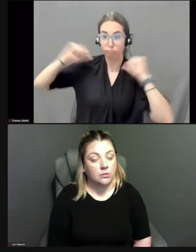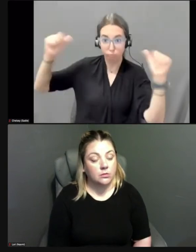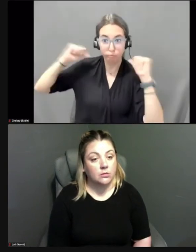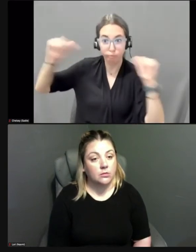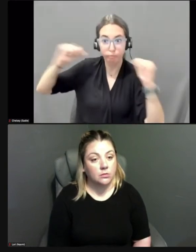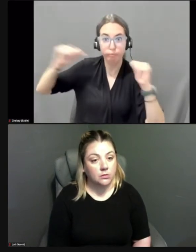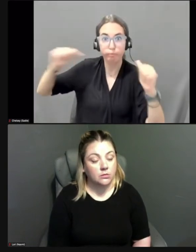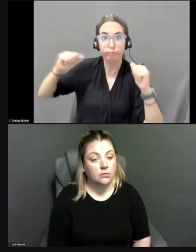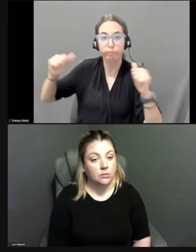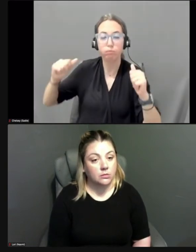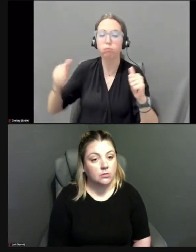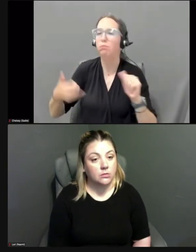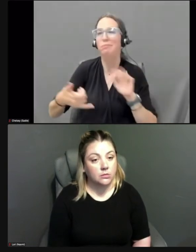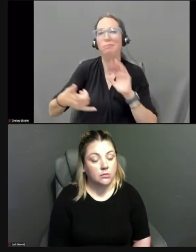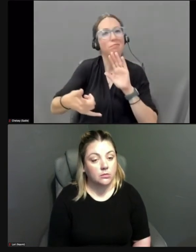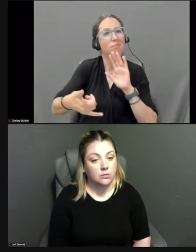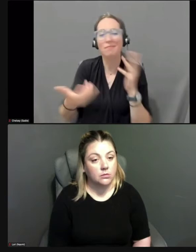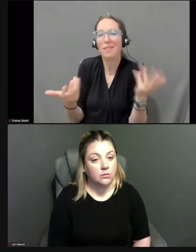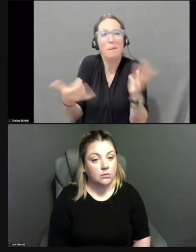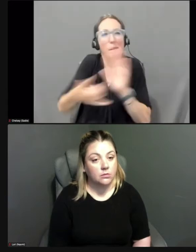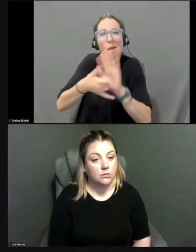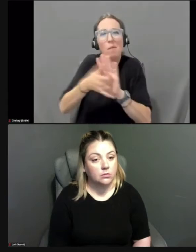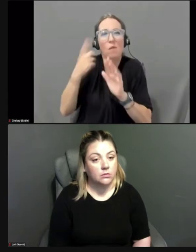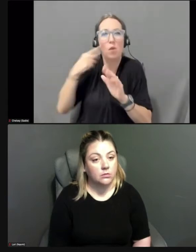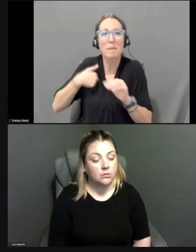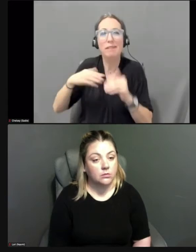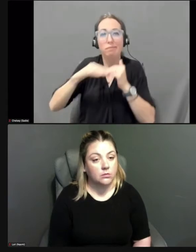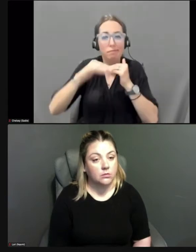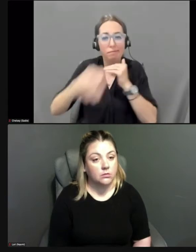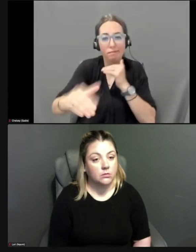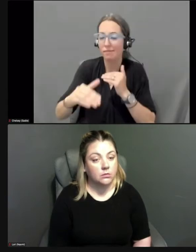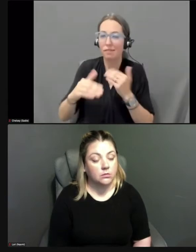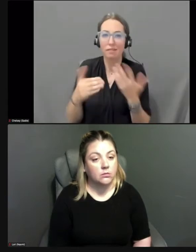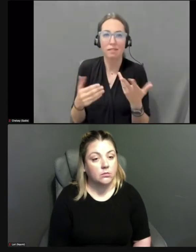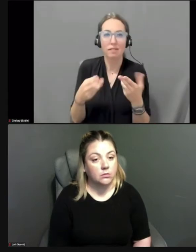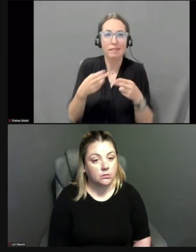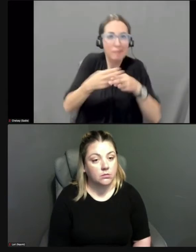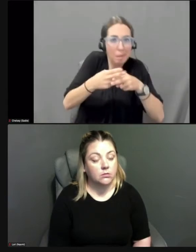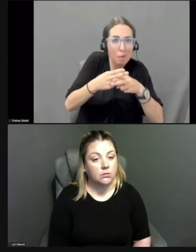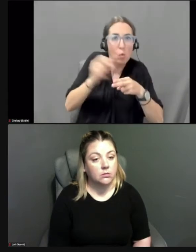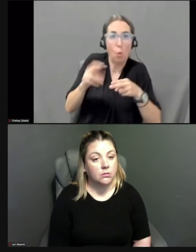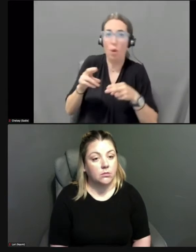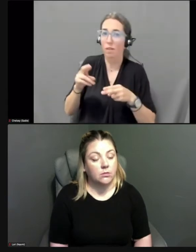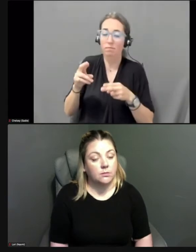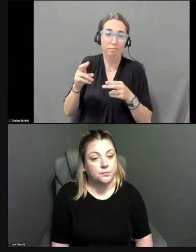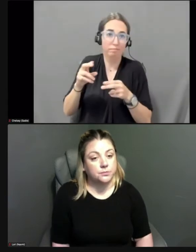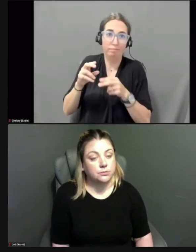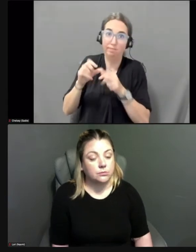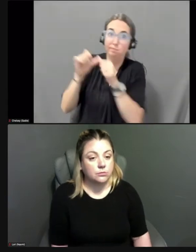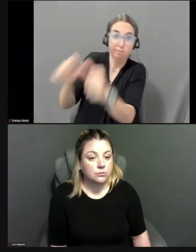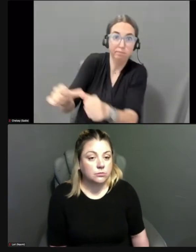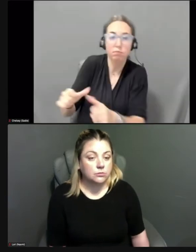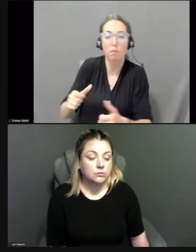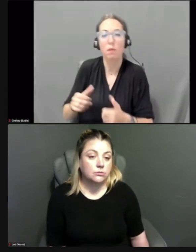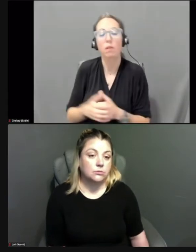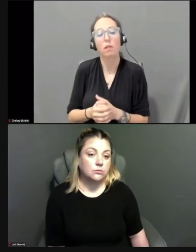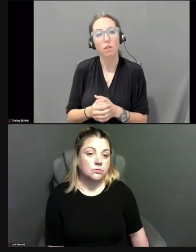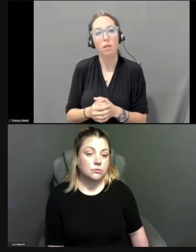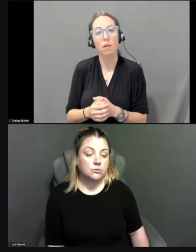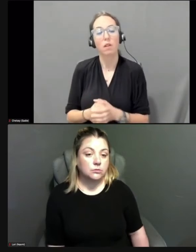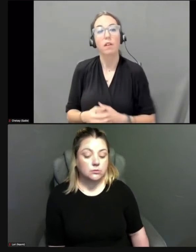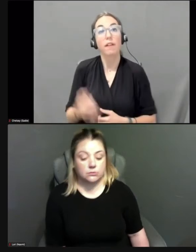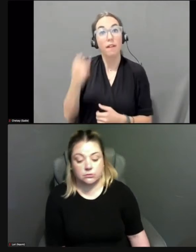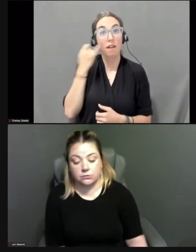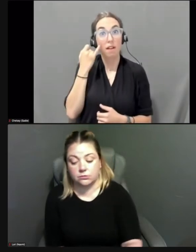ever been sustained at all, short term or long term. When I found exercise that I could actually tolerate and do